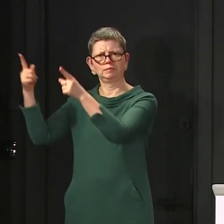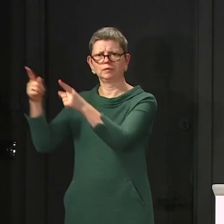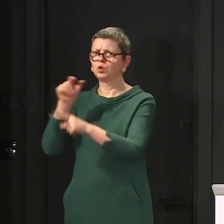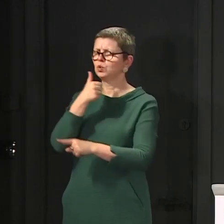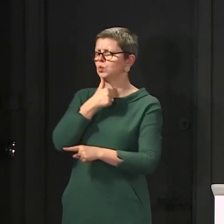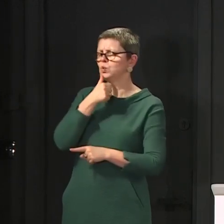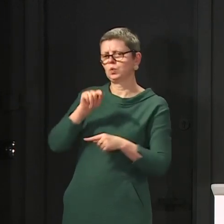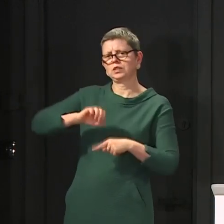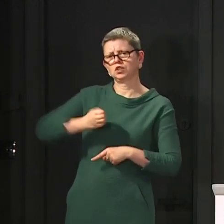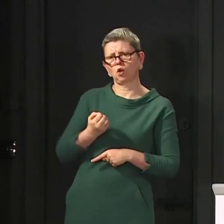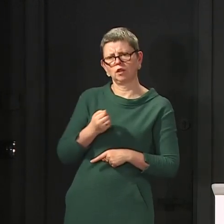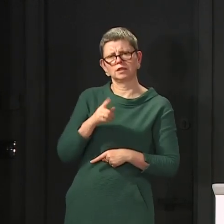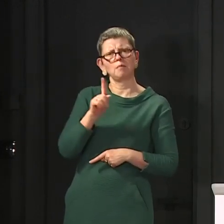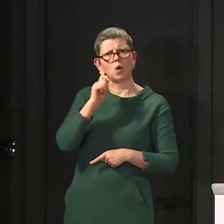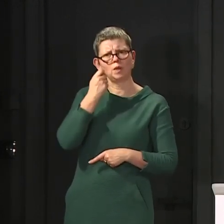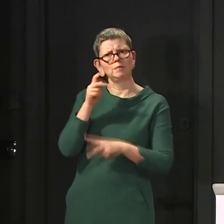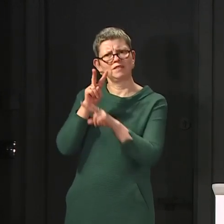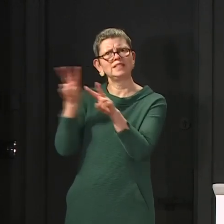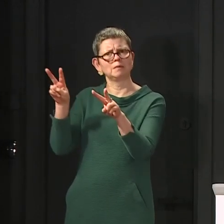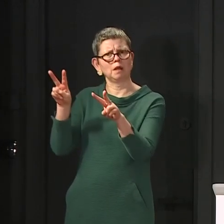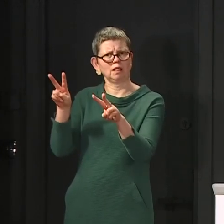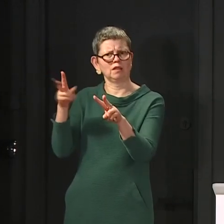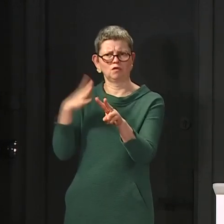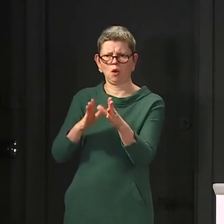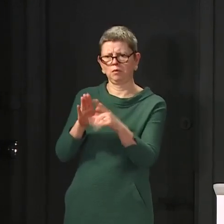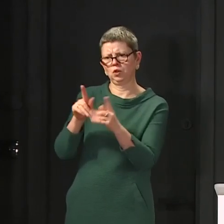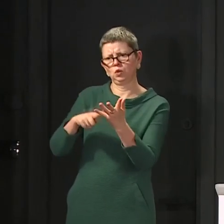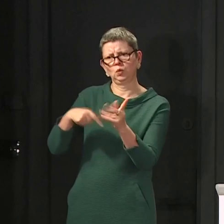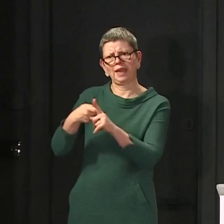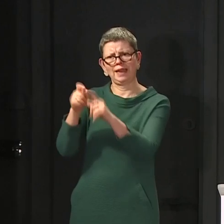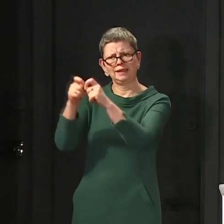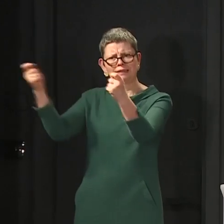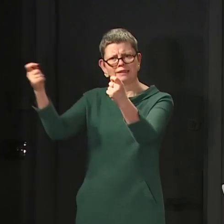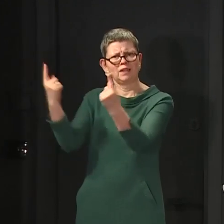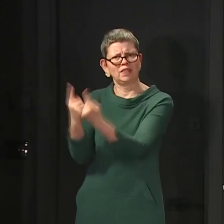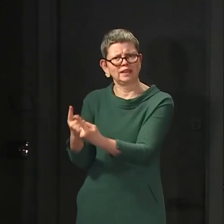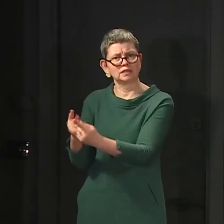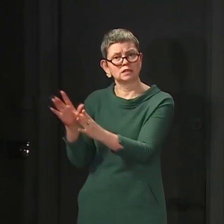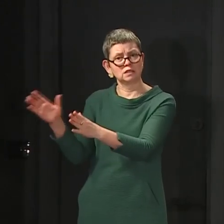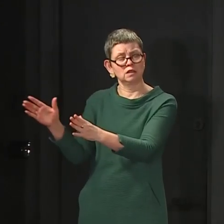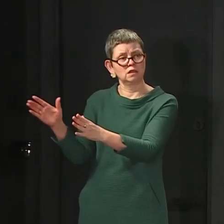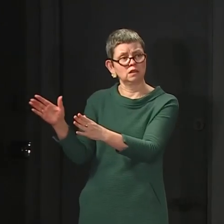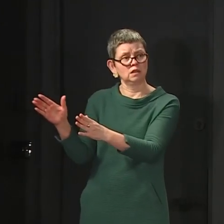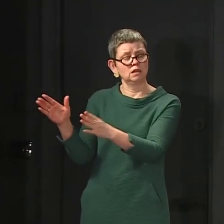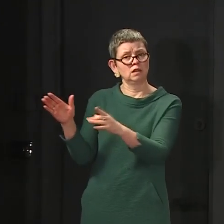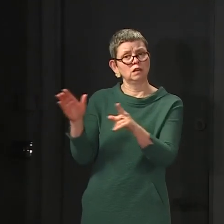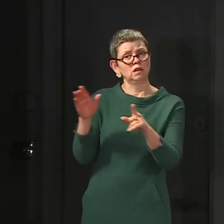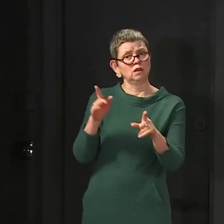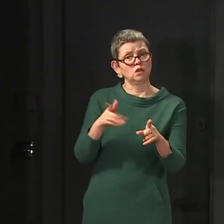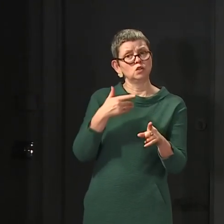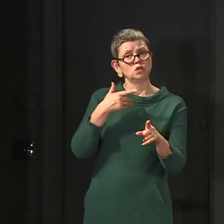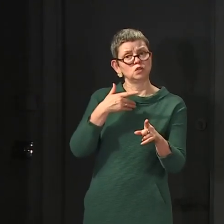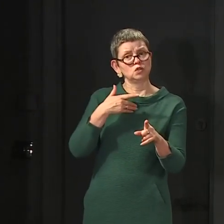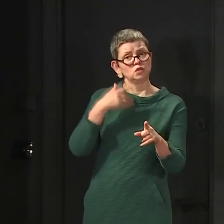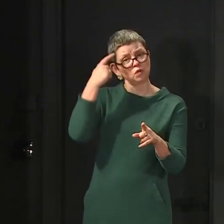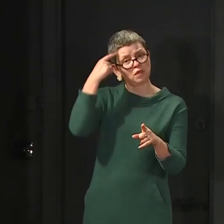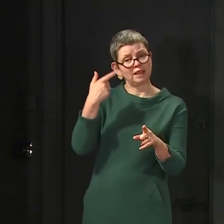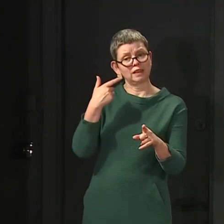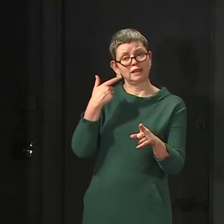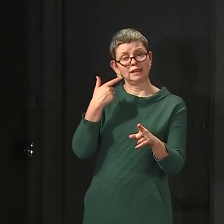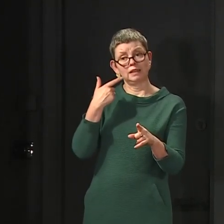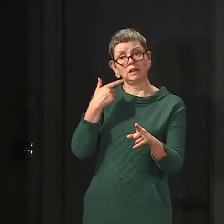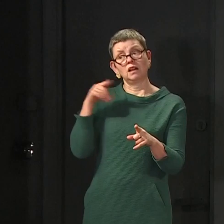on. Do you think that that logo needs a disclaimer? Have you sought or received guarantees that the UK government will make clear